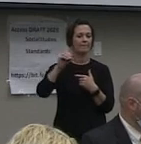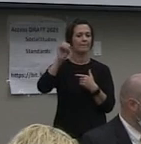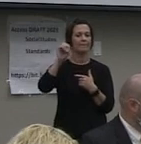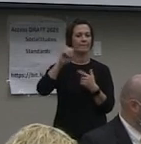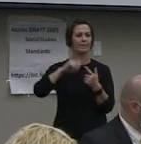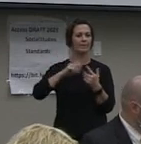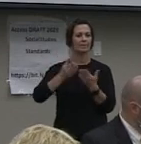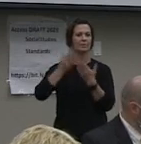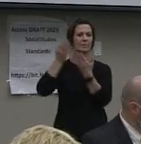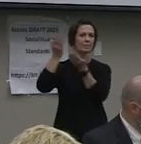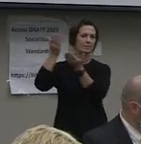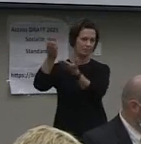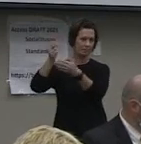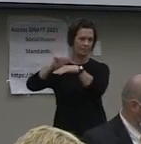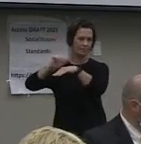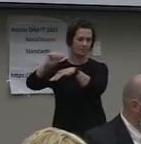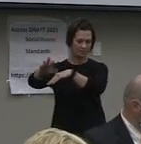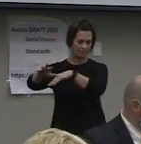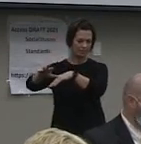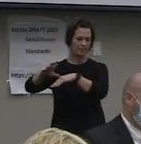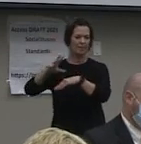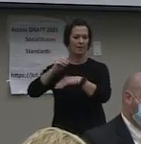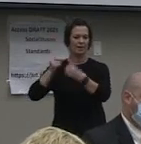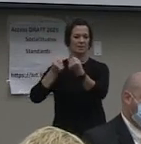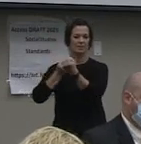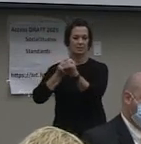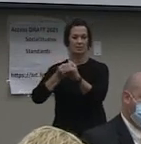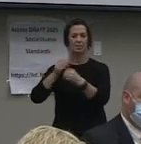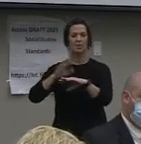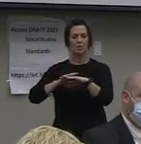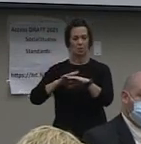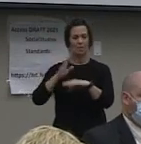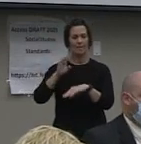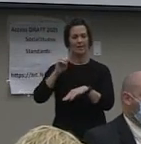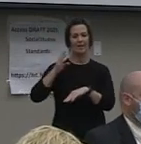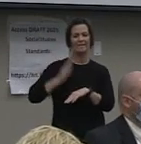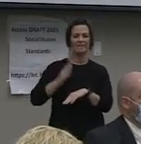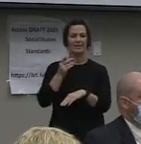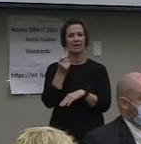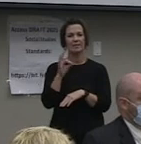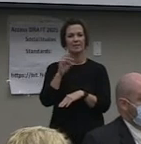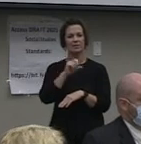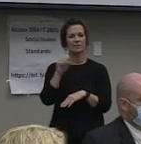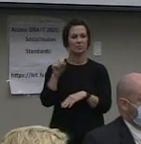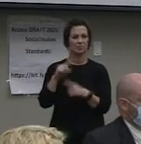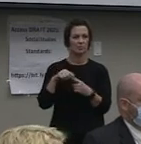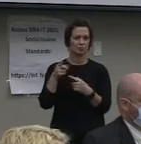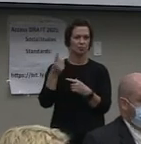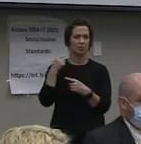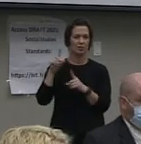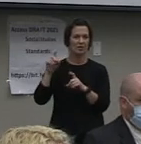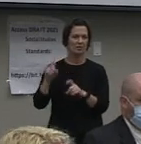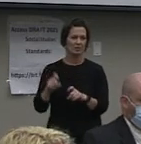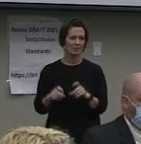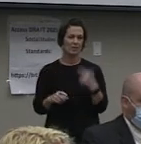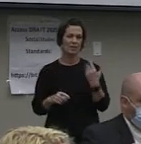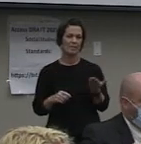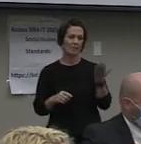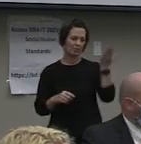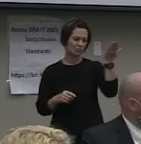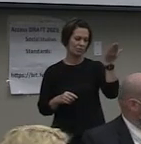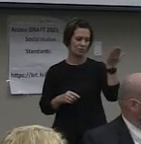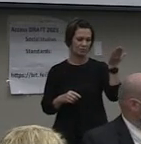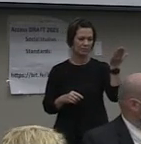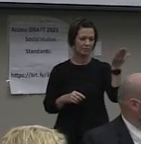studies standards you just voted to endorse on behalf of the social studies steering committee to present those to Bessie. We